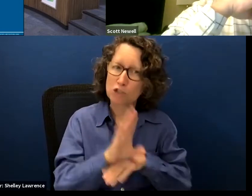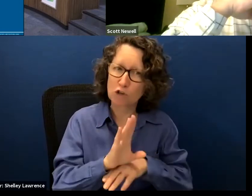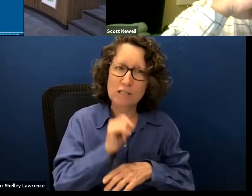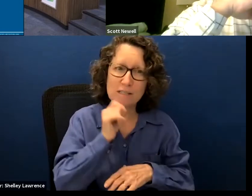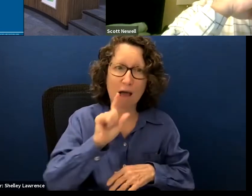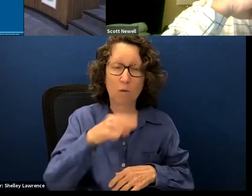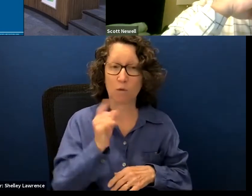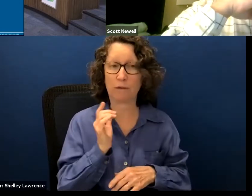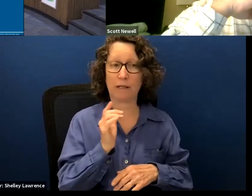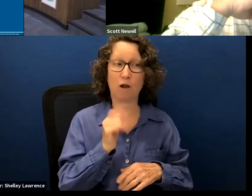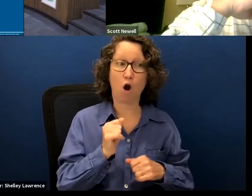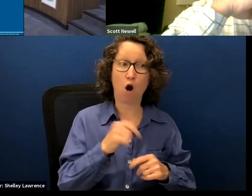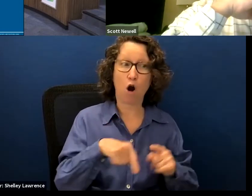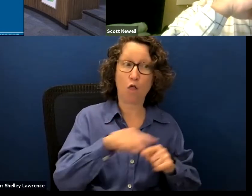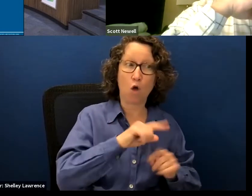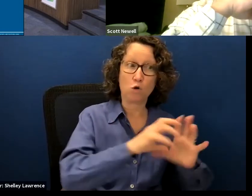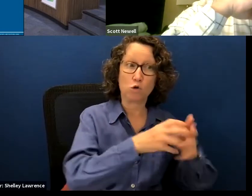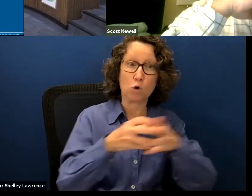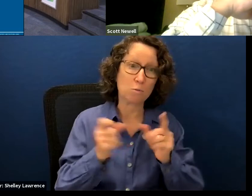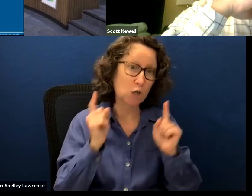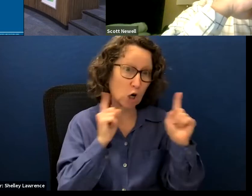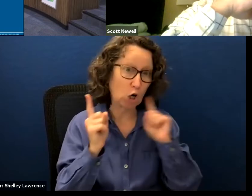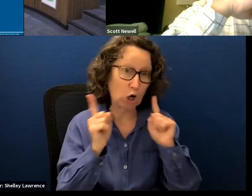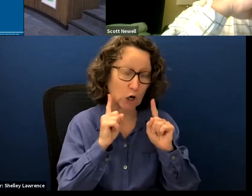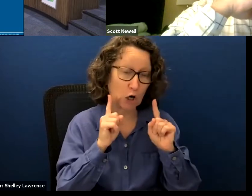only are they heard and are taken accounted for,